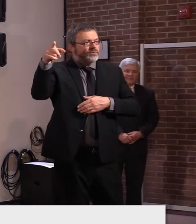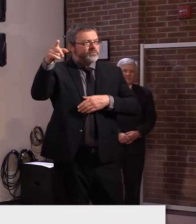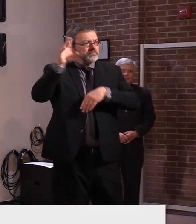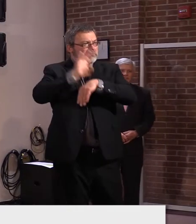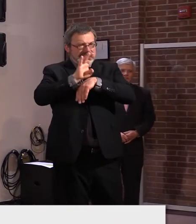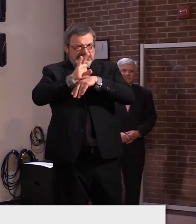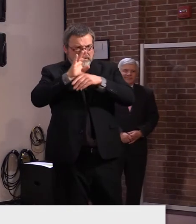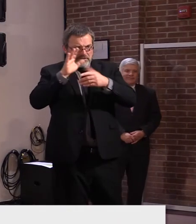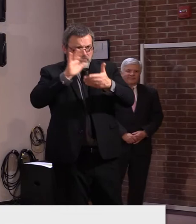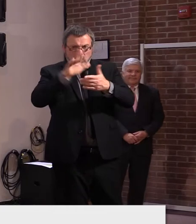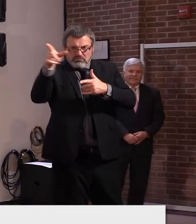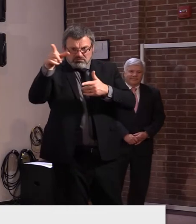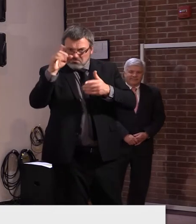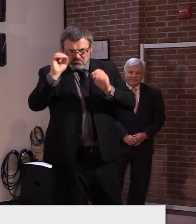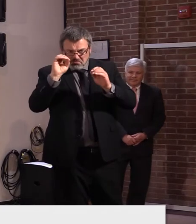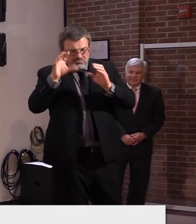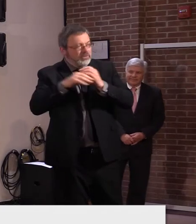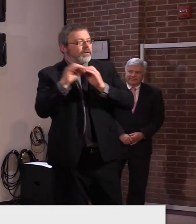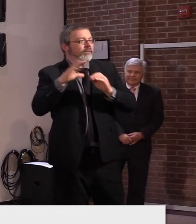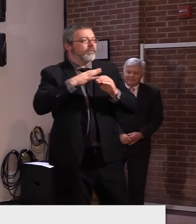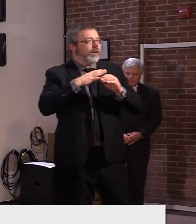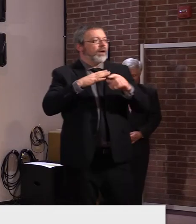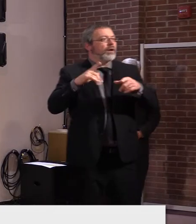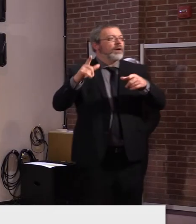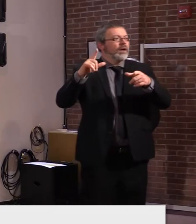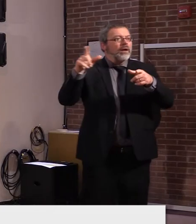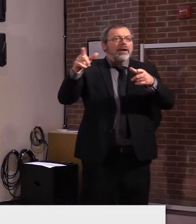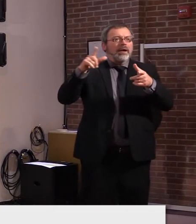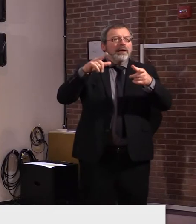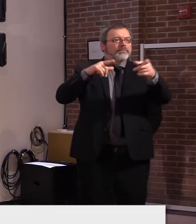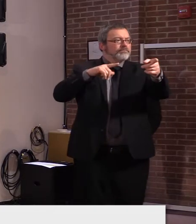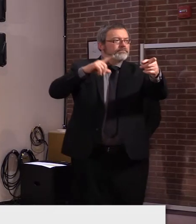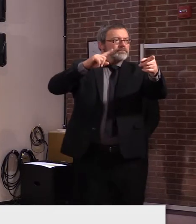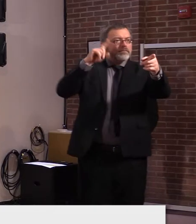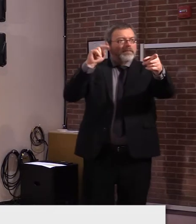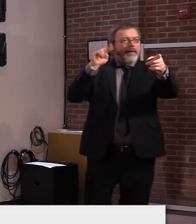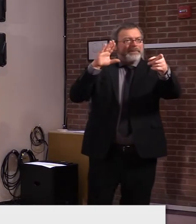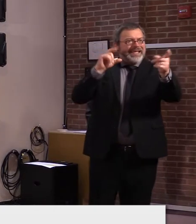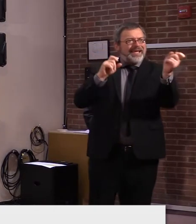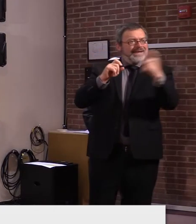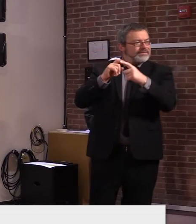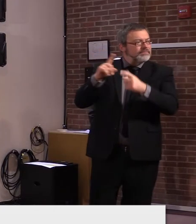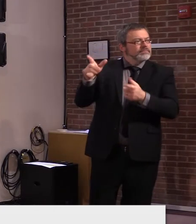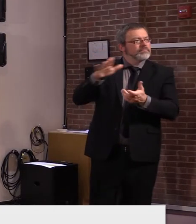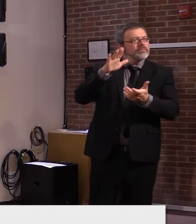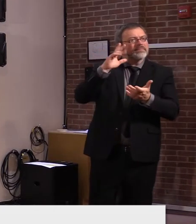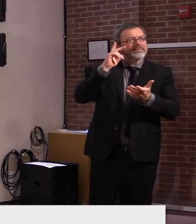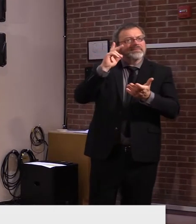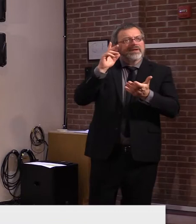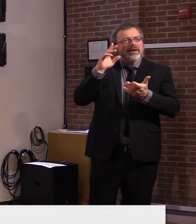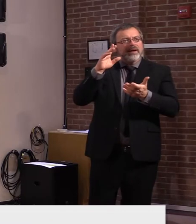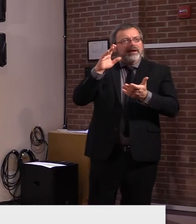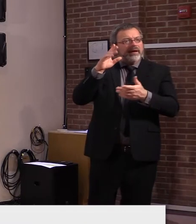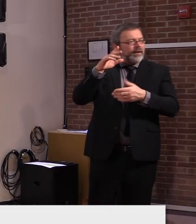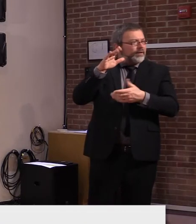for additional help in schools to man these testing